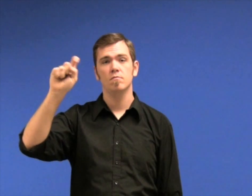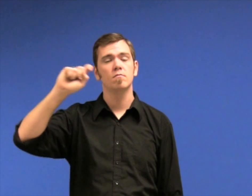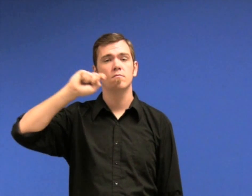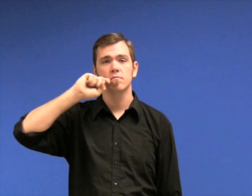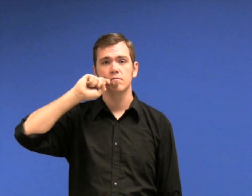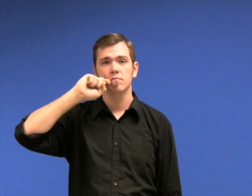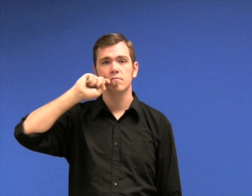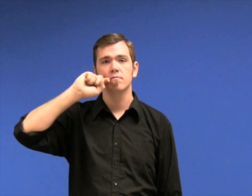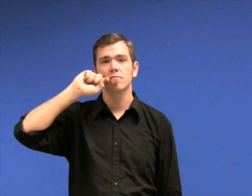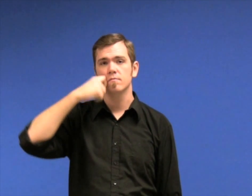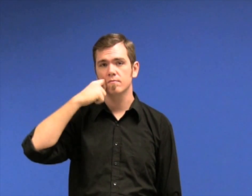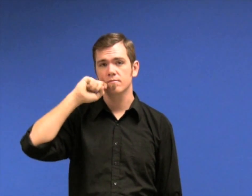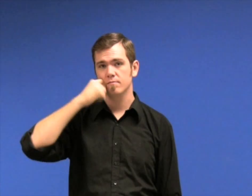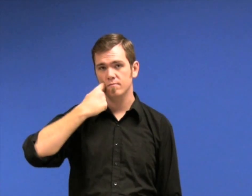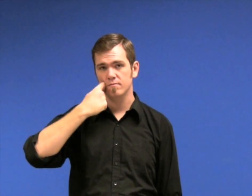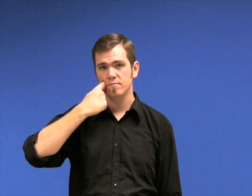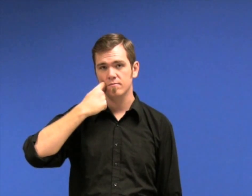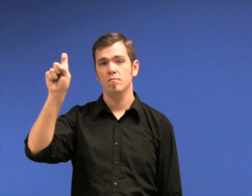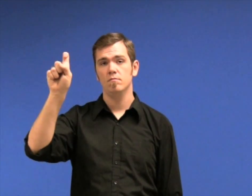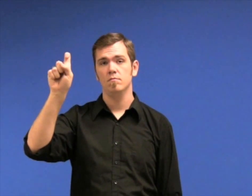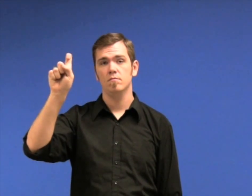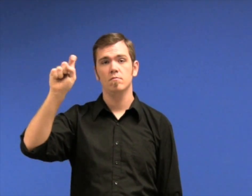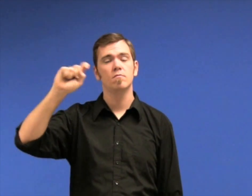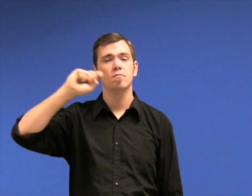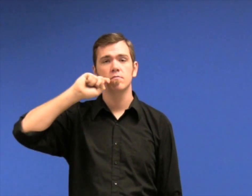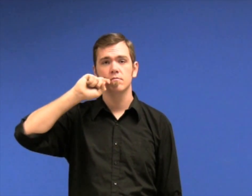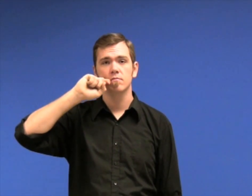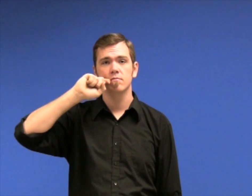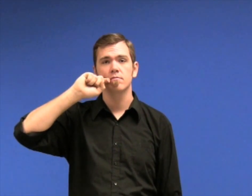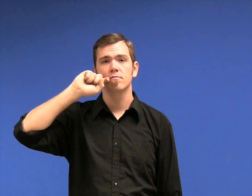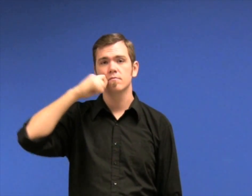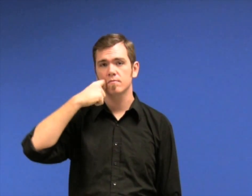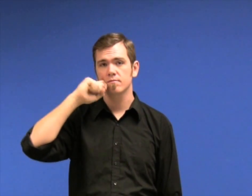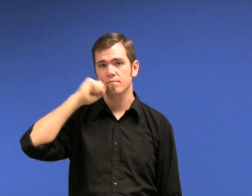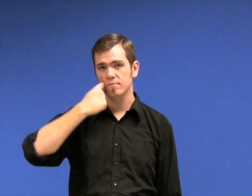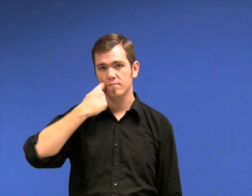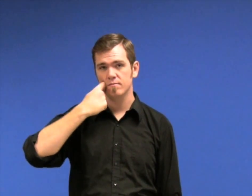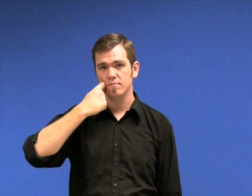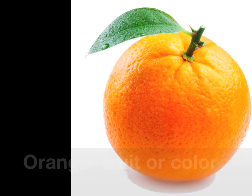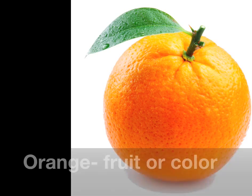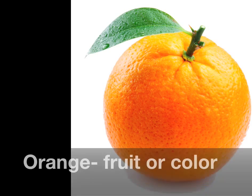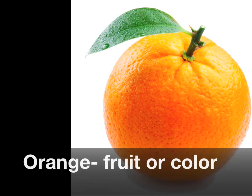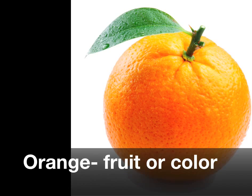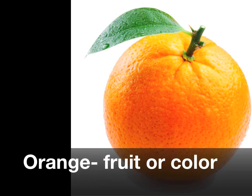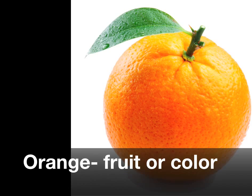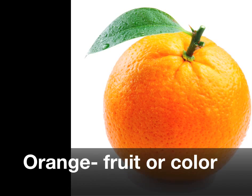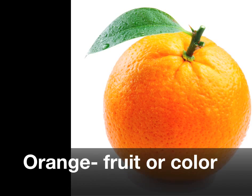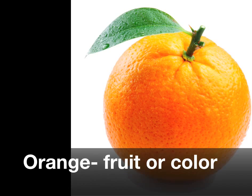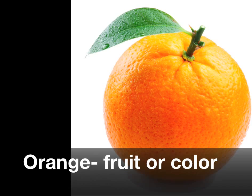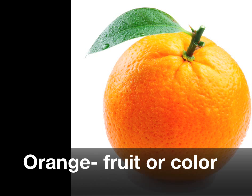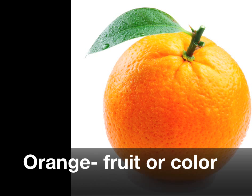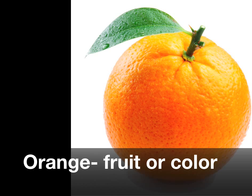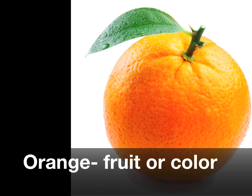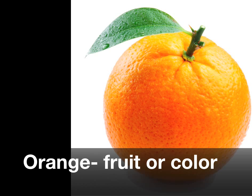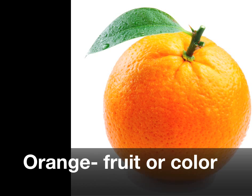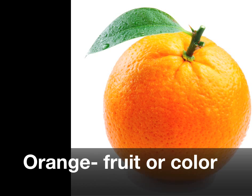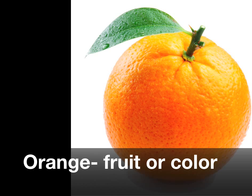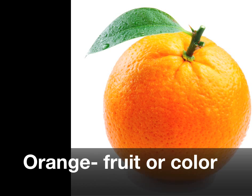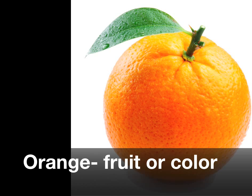Apple's done with an X hand by your mouth, and you turn it. So this is the sign for apple. All right, orange. This can be used for